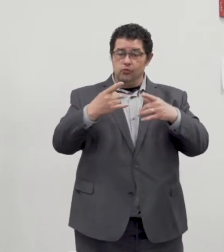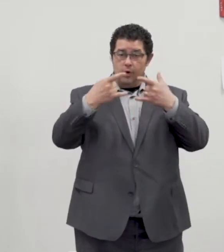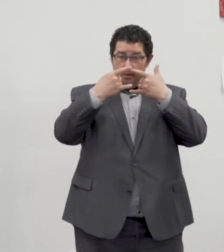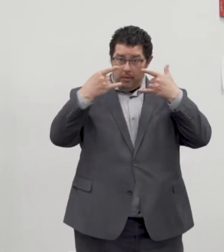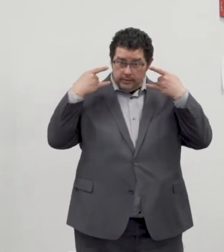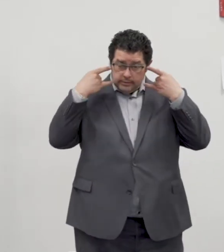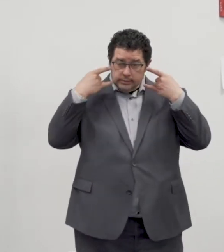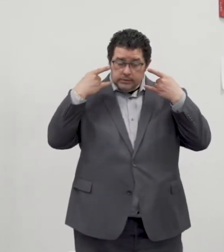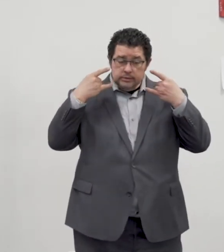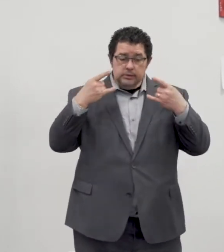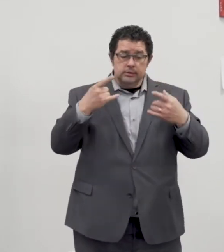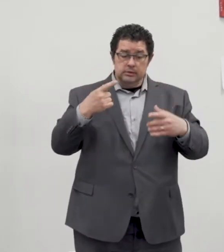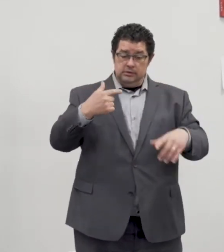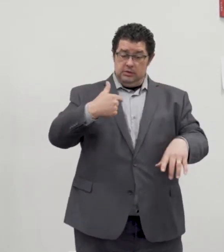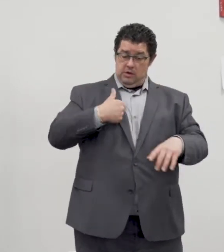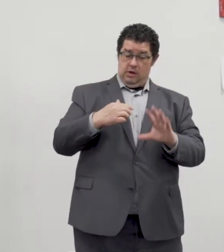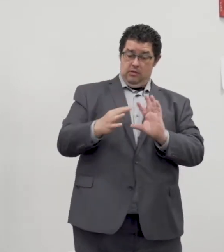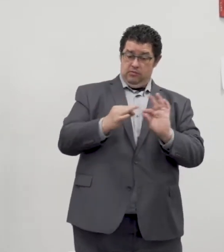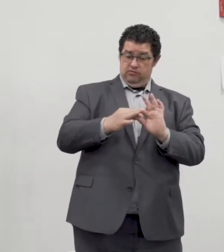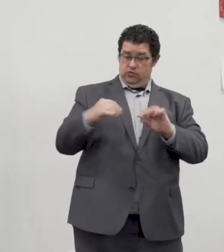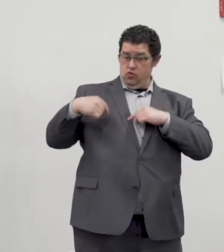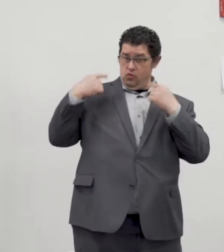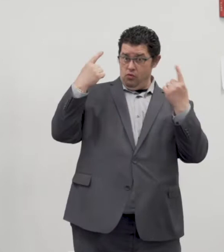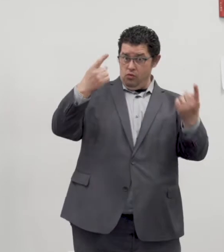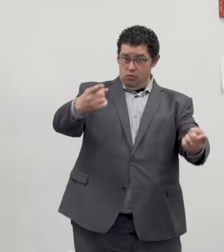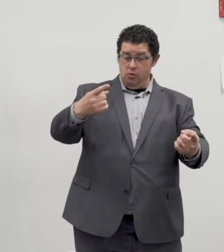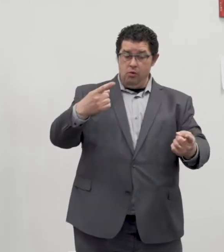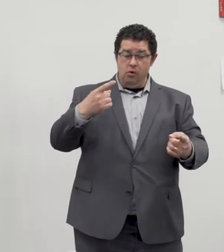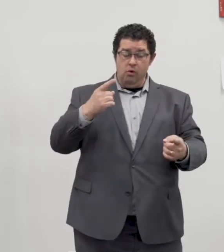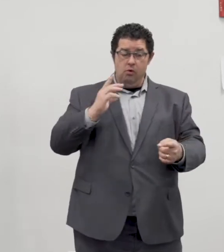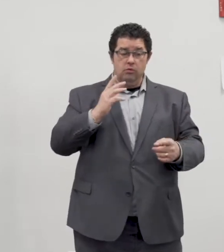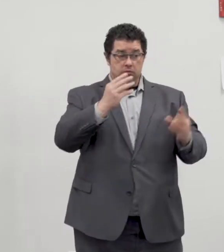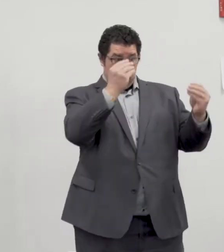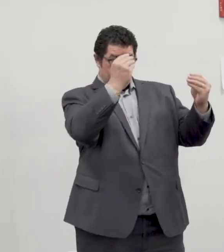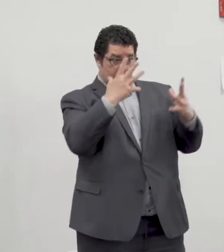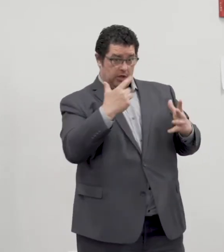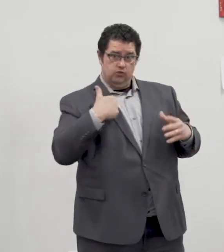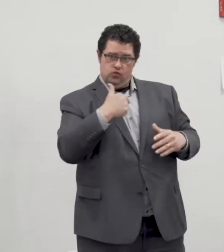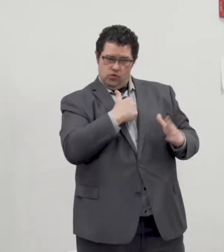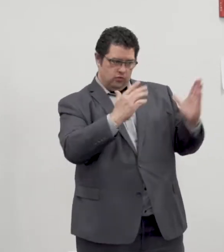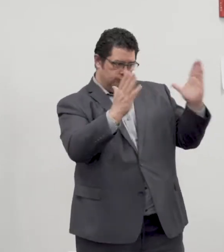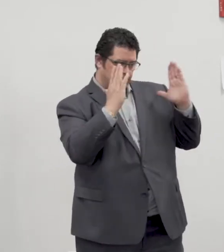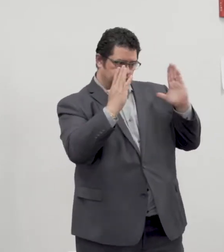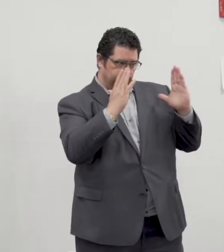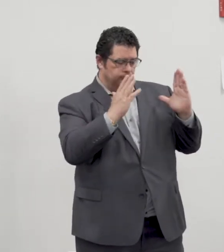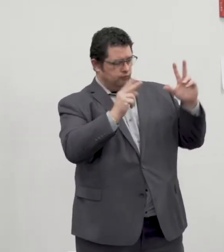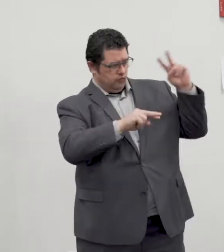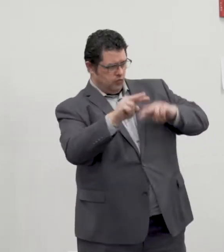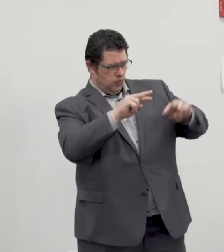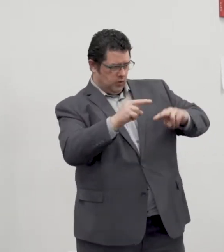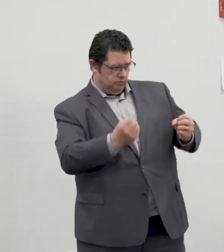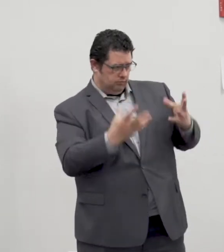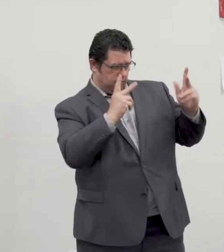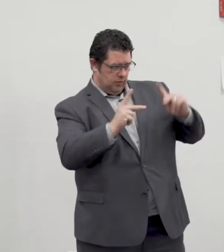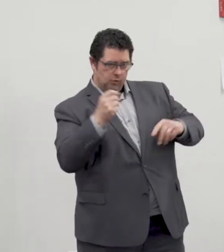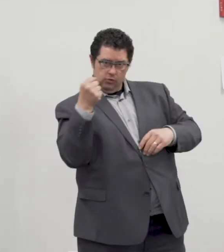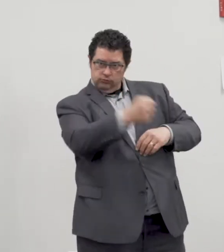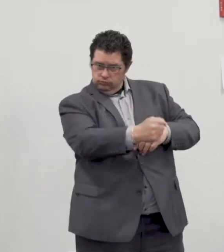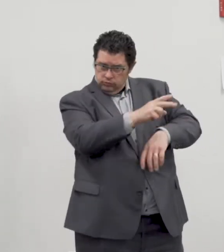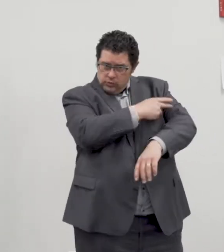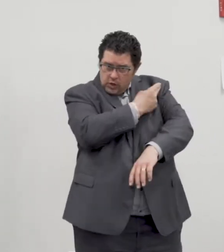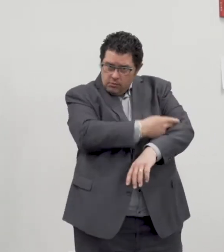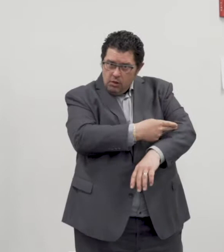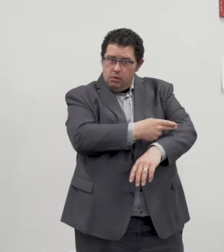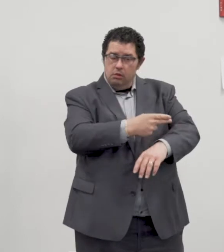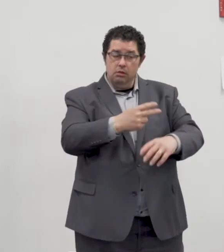As I said all along, we will let data drive our decision. We're watching hospitalizations, ICU admissions,